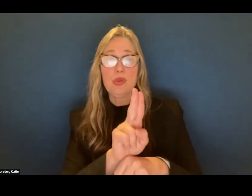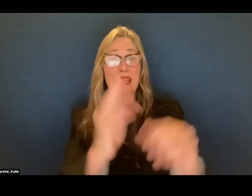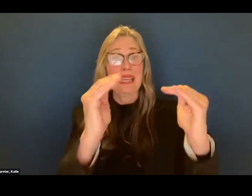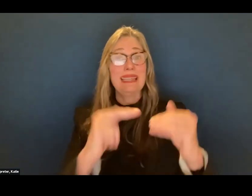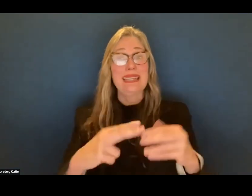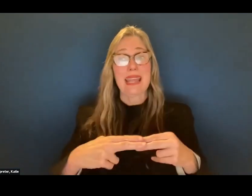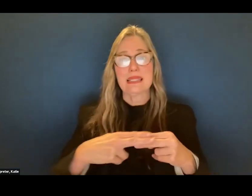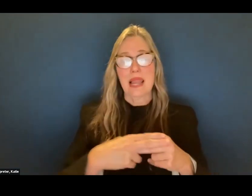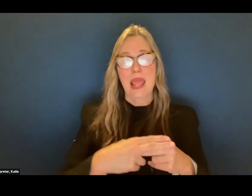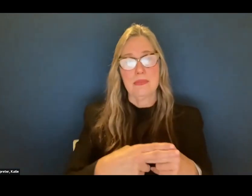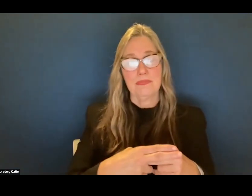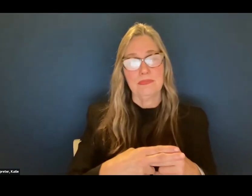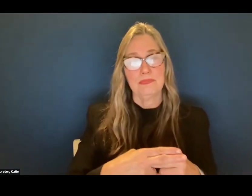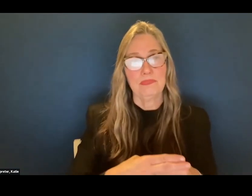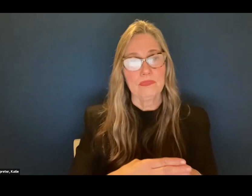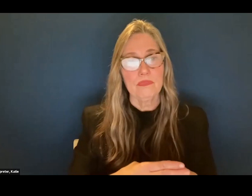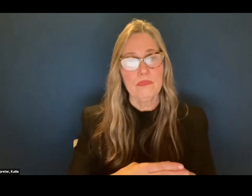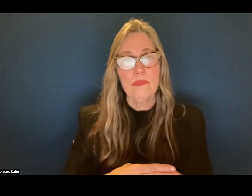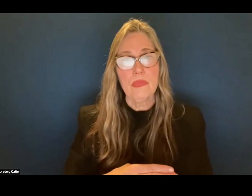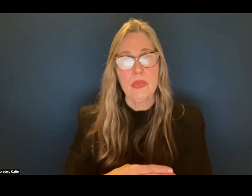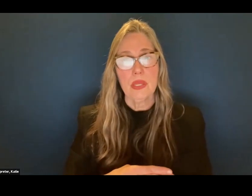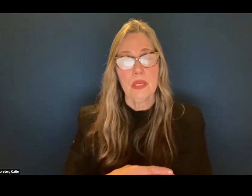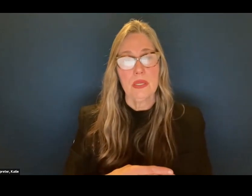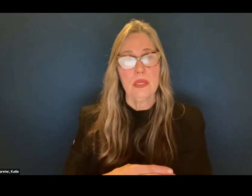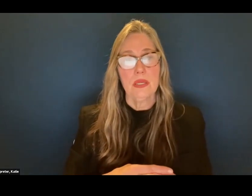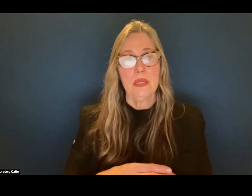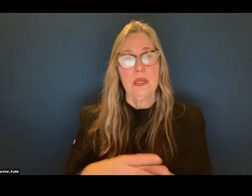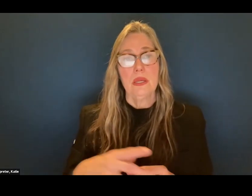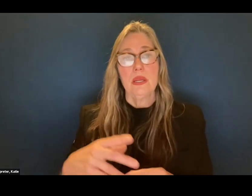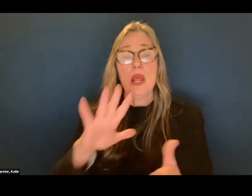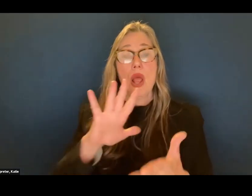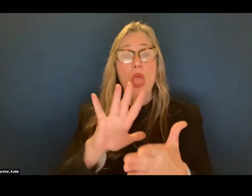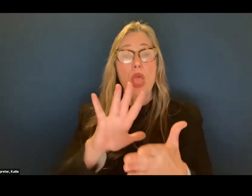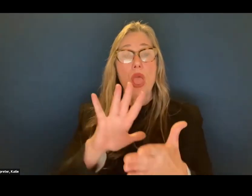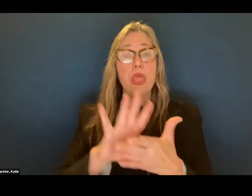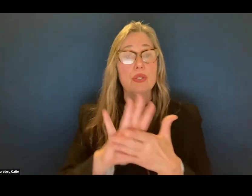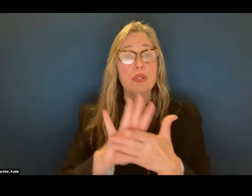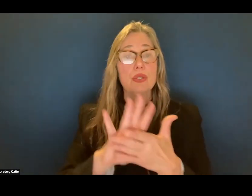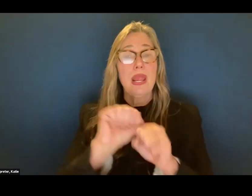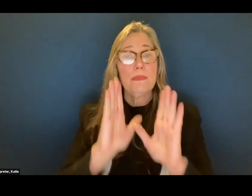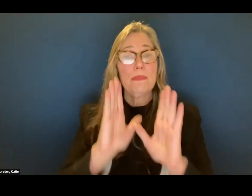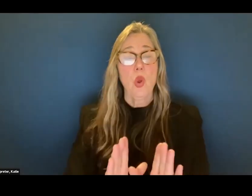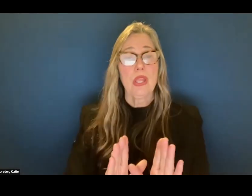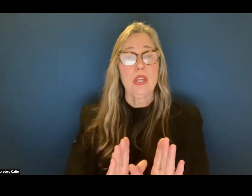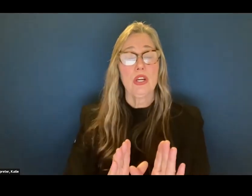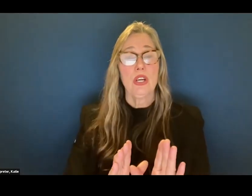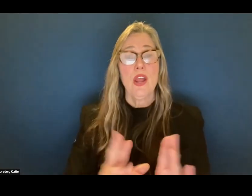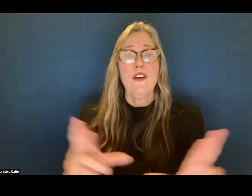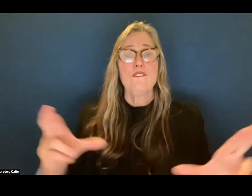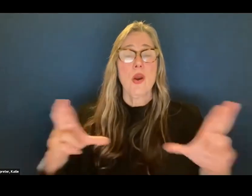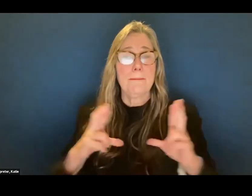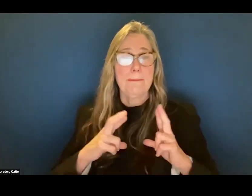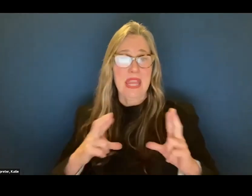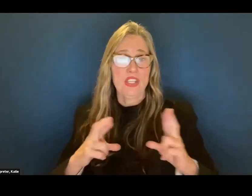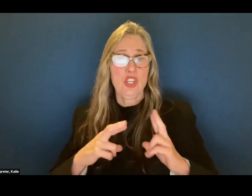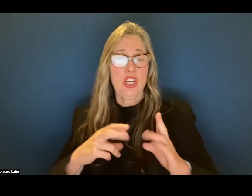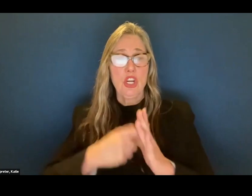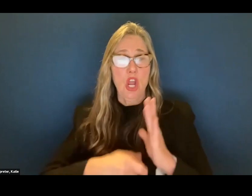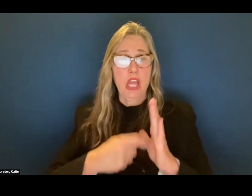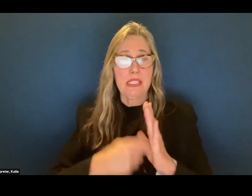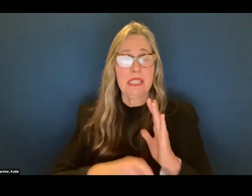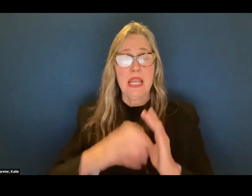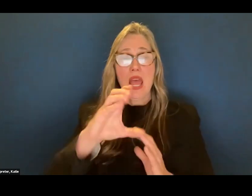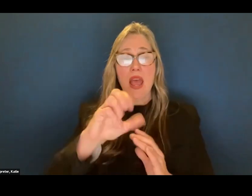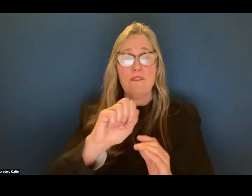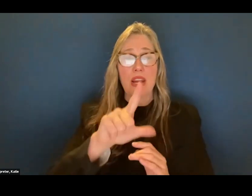And then, of course, there's the school employer pension costs, the CalSTRS and CalPERS, and they just keep going